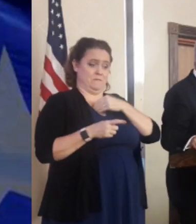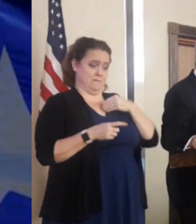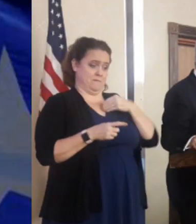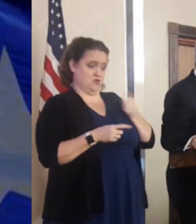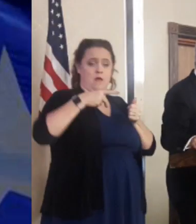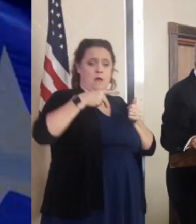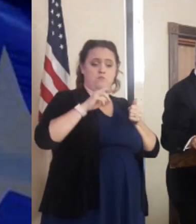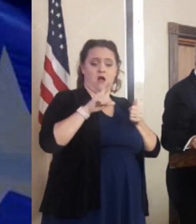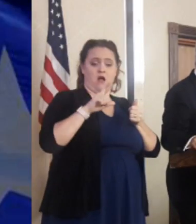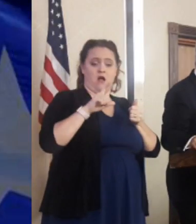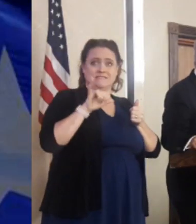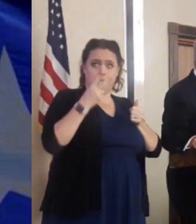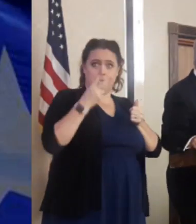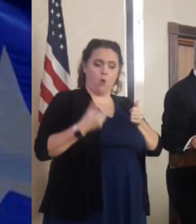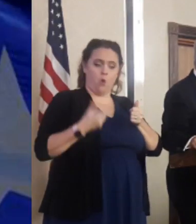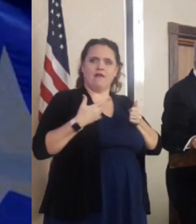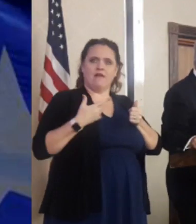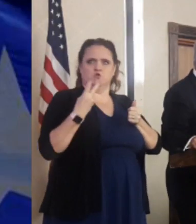Yeah.